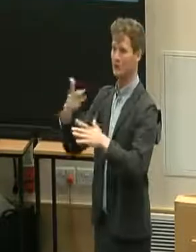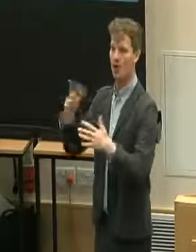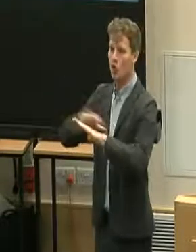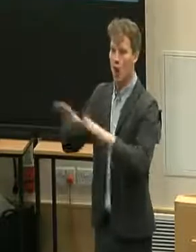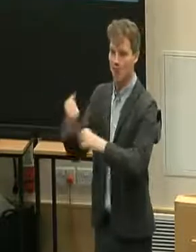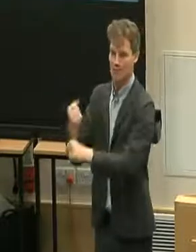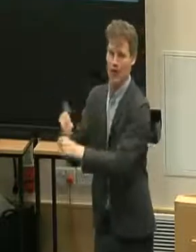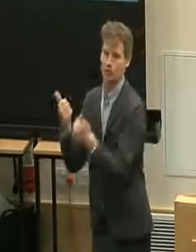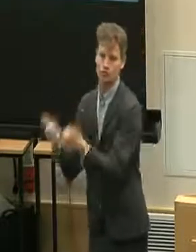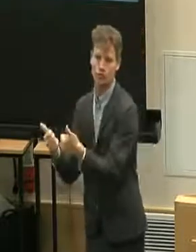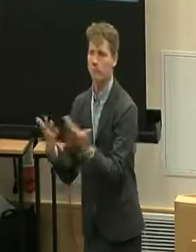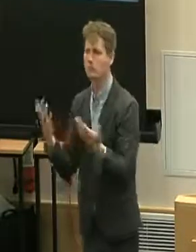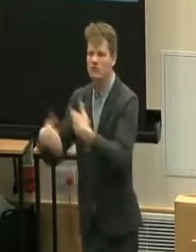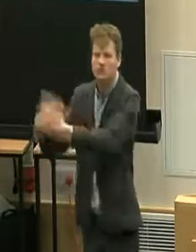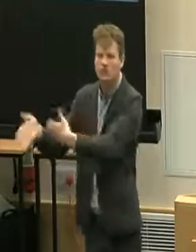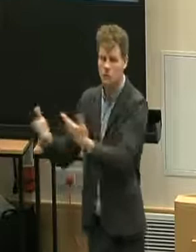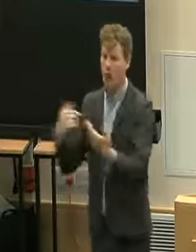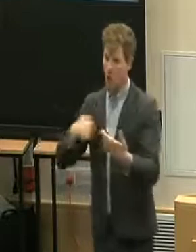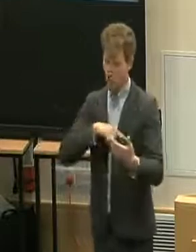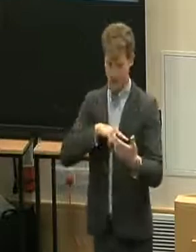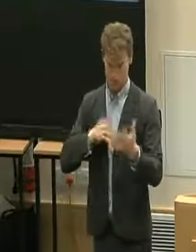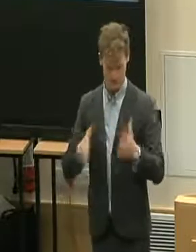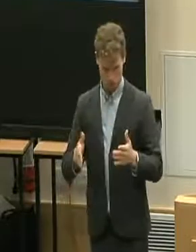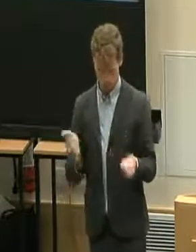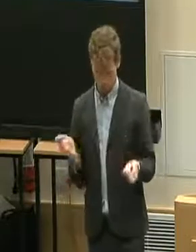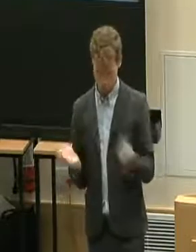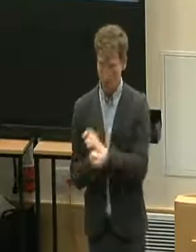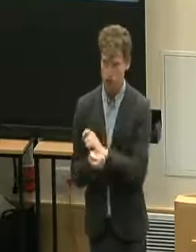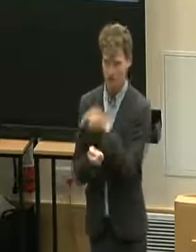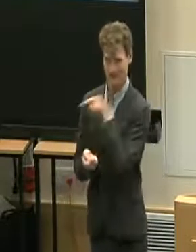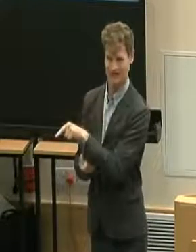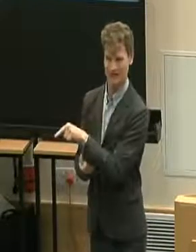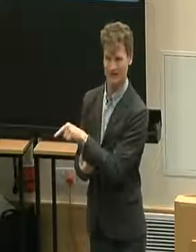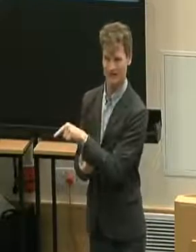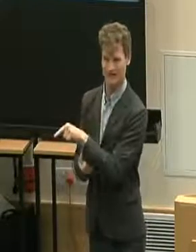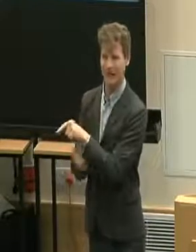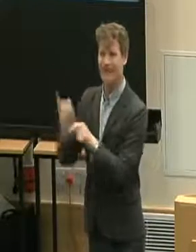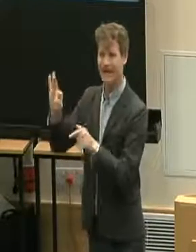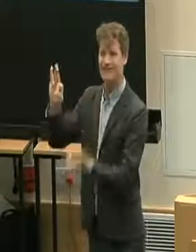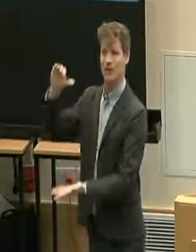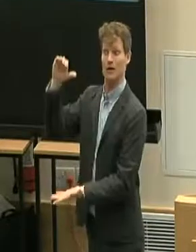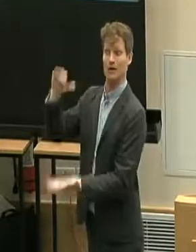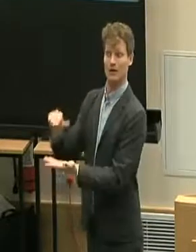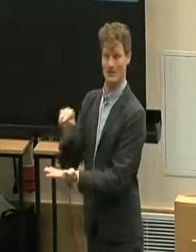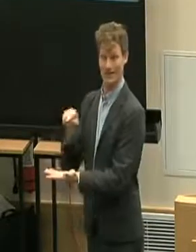can change those too. We can ameliorate them. Pain can be diffused.